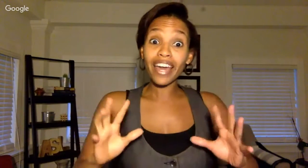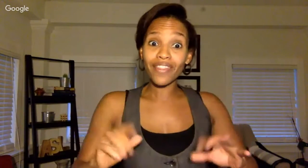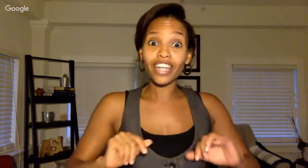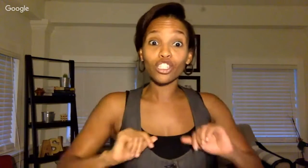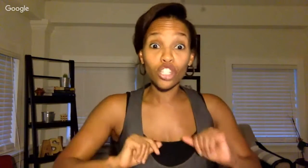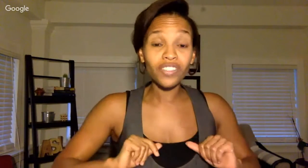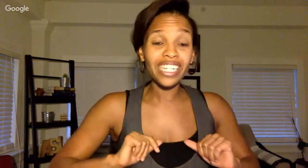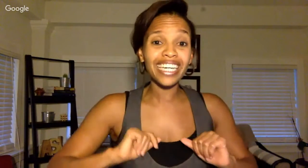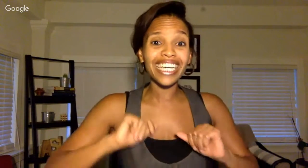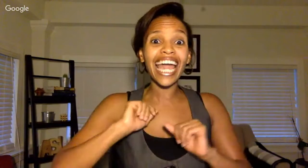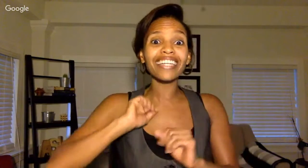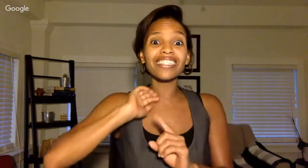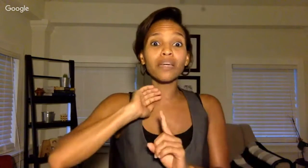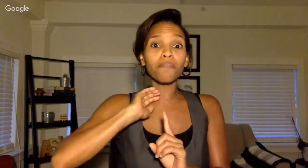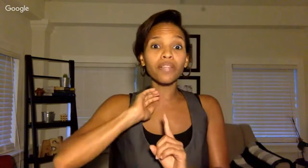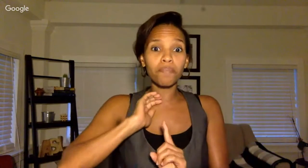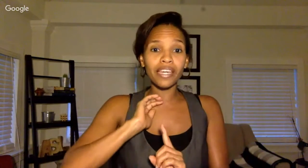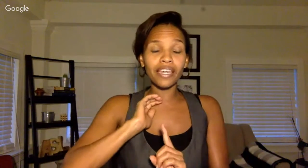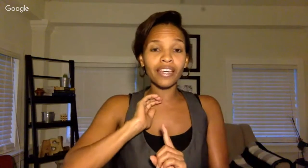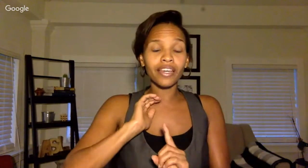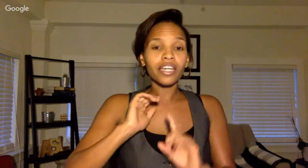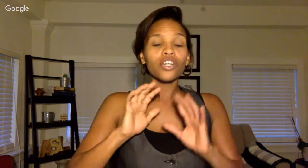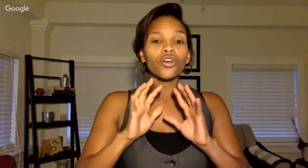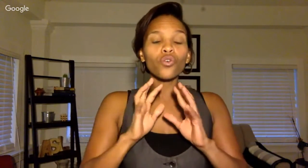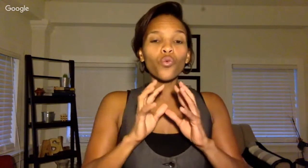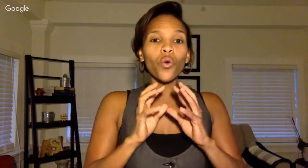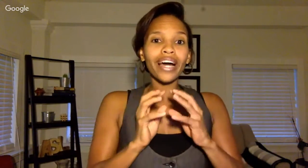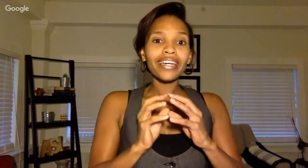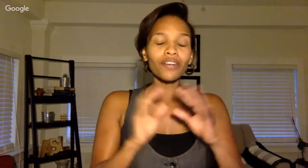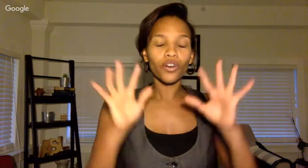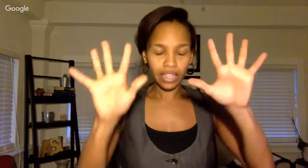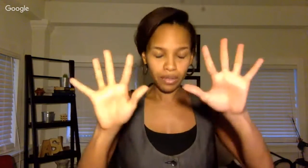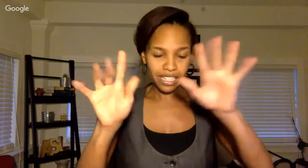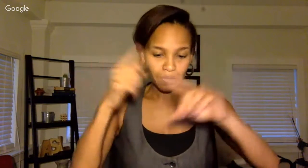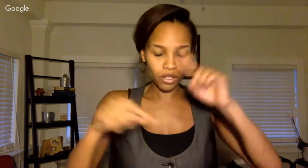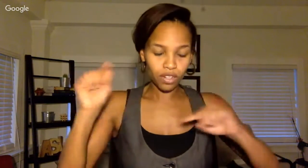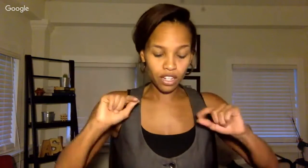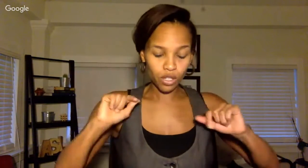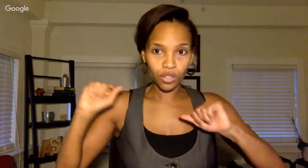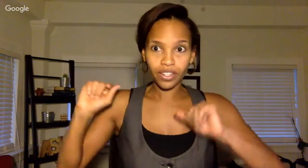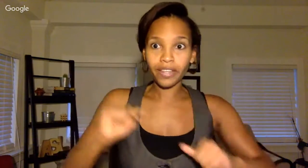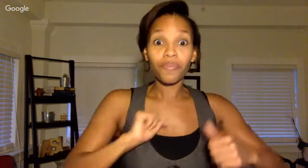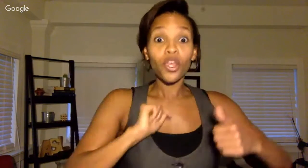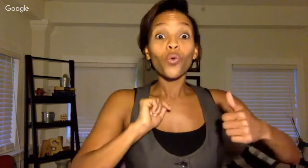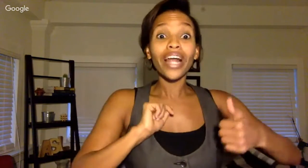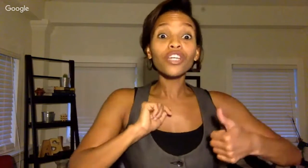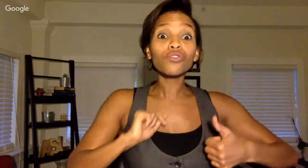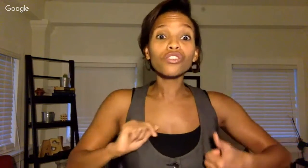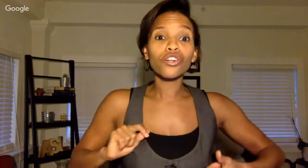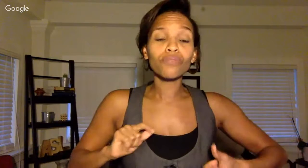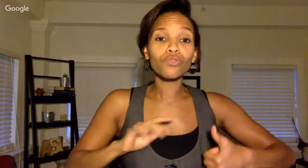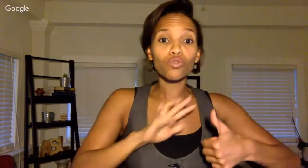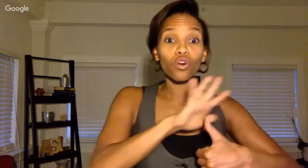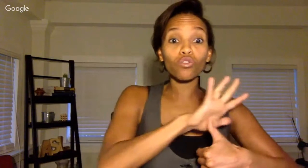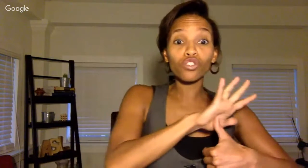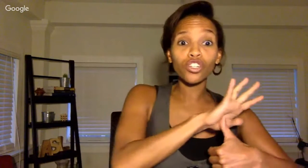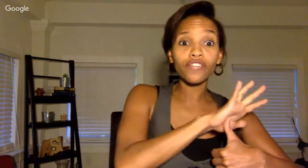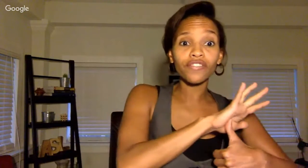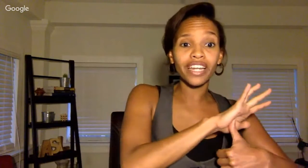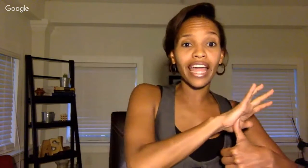that shifting can simply be, okay, let me say something else really quickly. When I use the terms role shift and